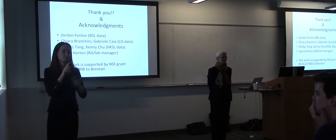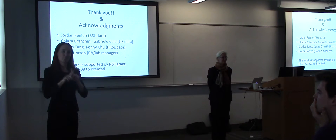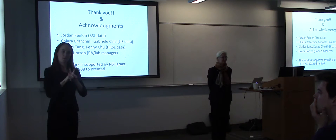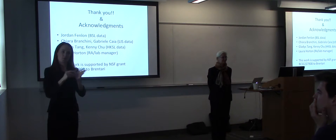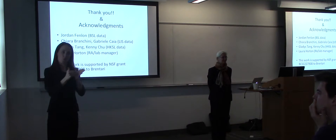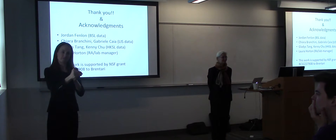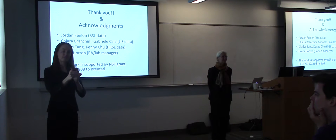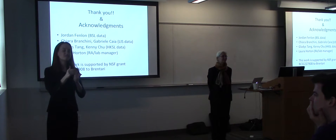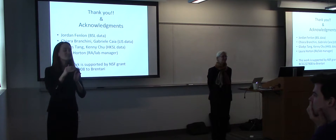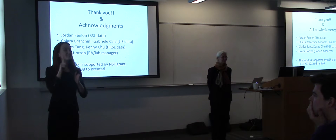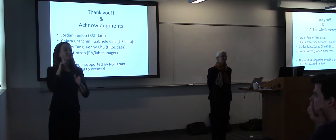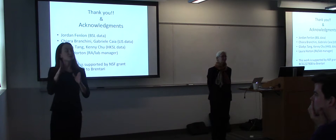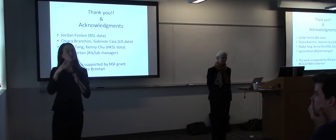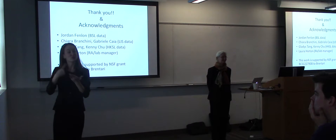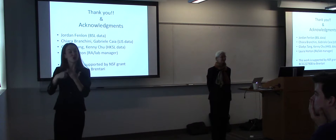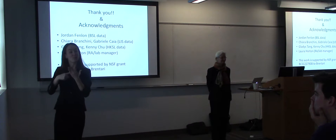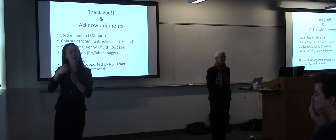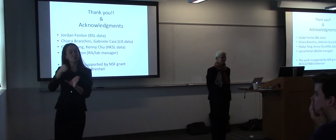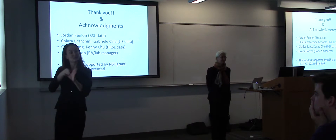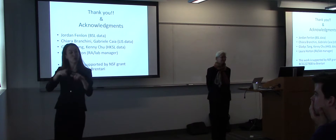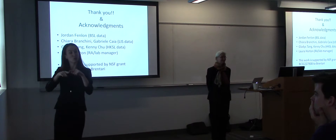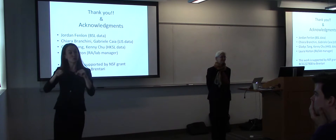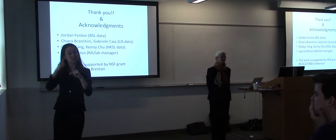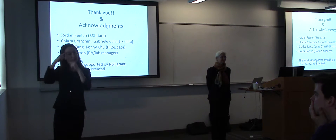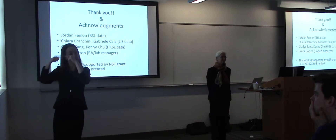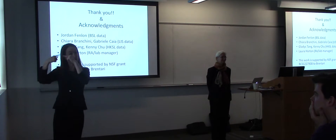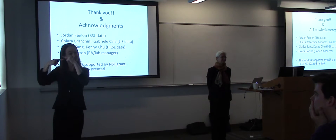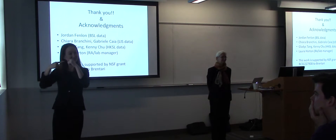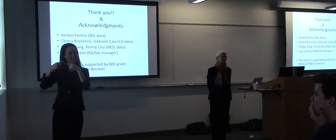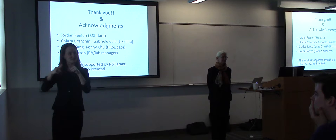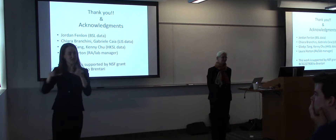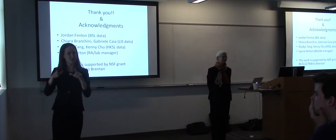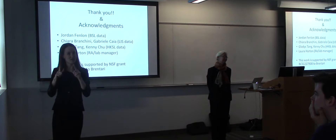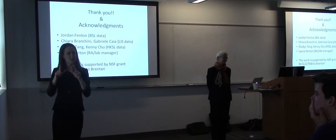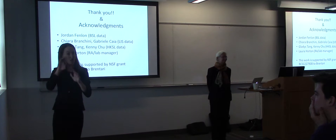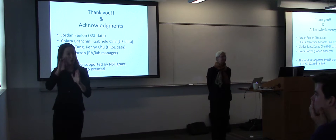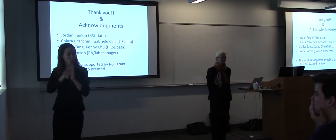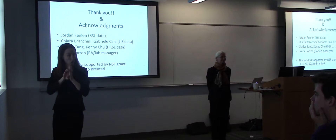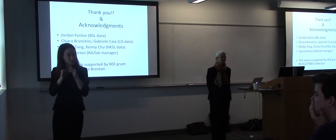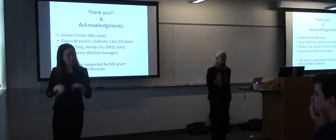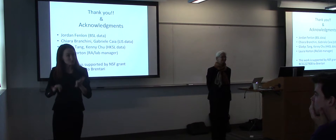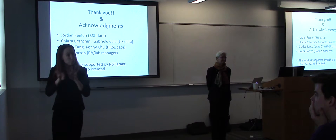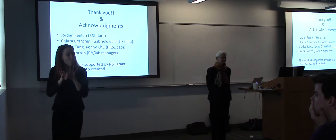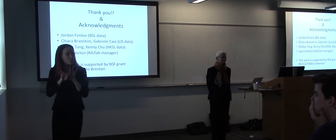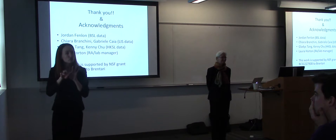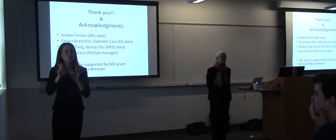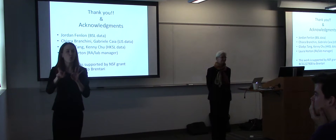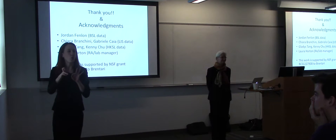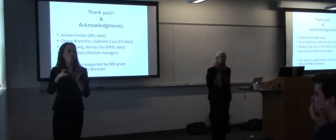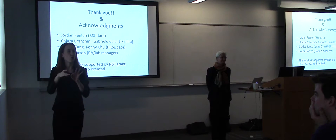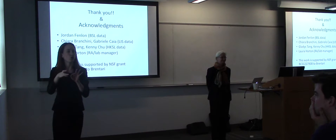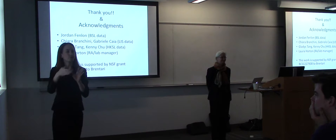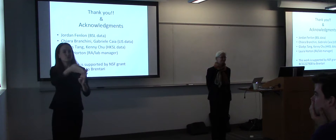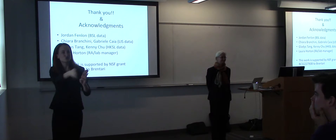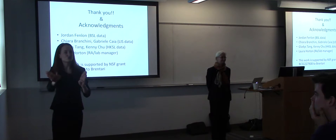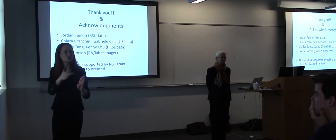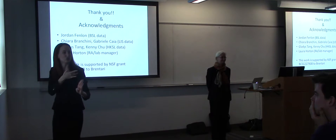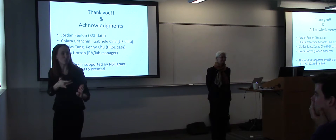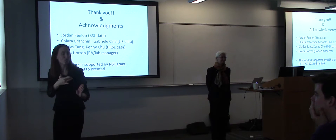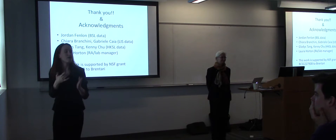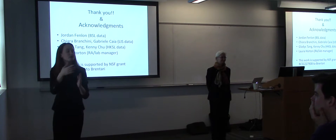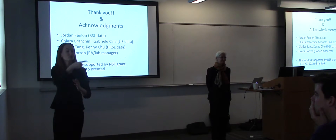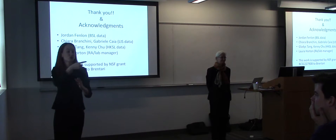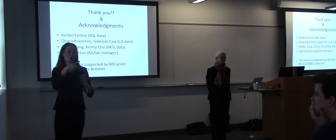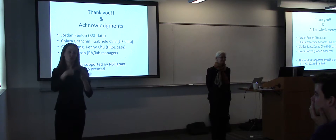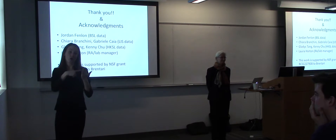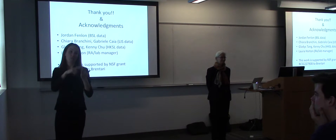the psycholinguistic processing of the signs about how much iconicity matters in general as sort of, and what I'm thinking by is that the iconicity that you're